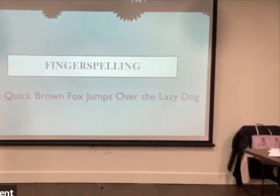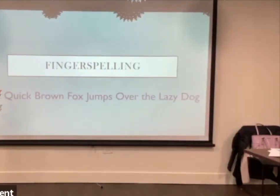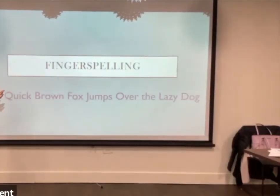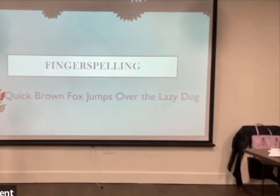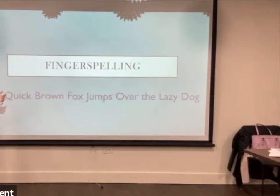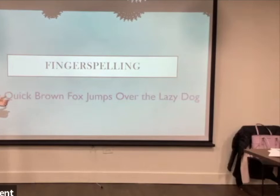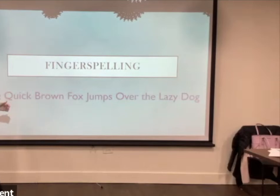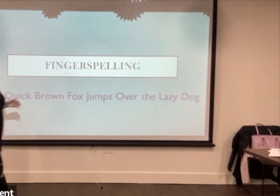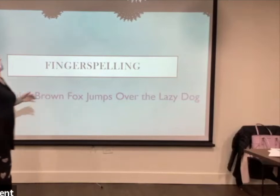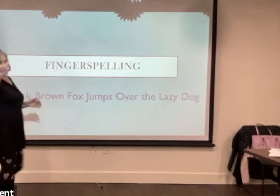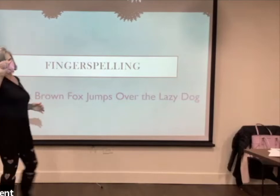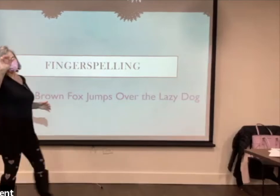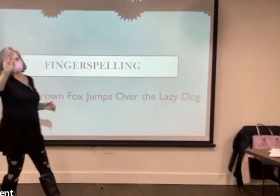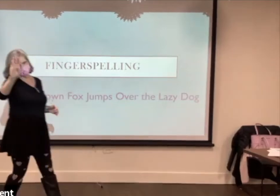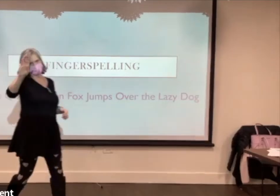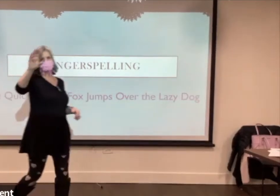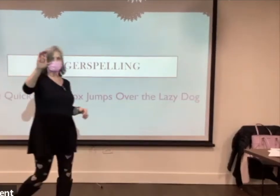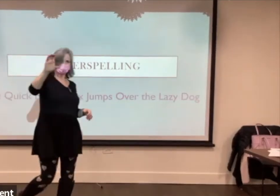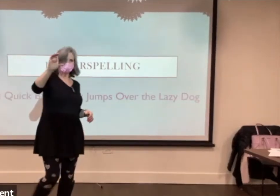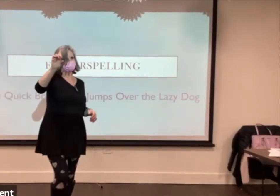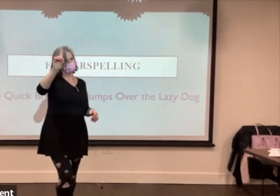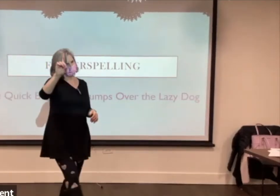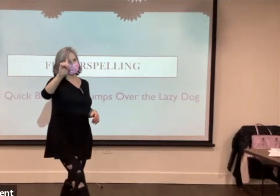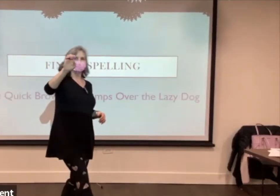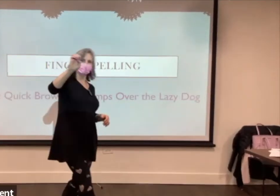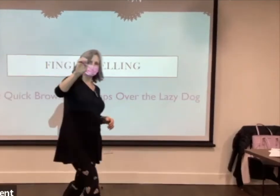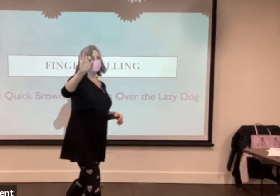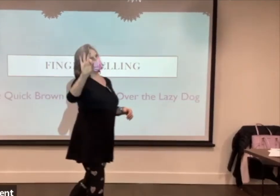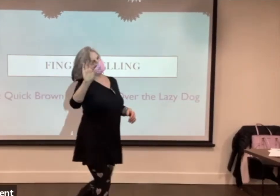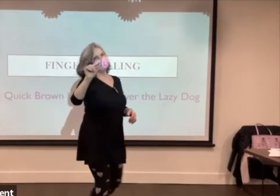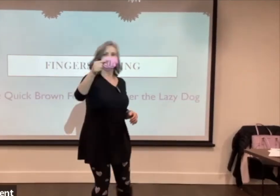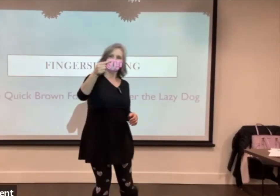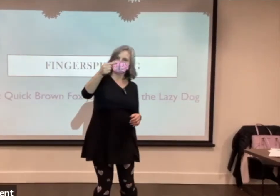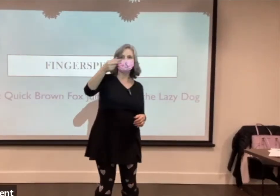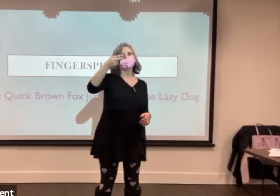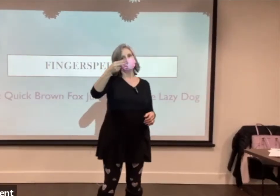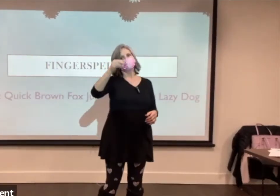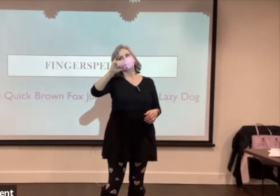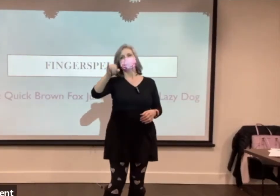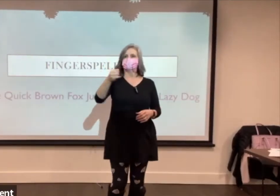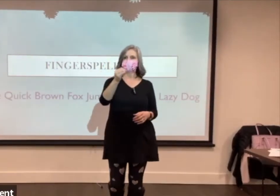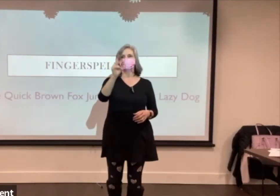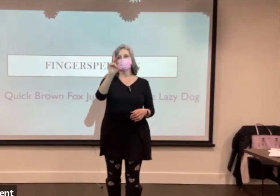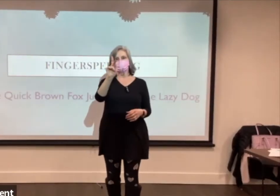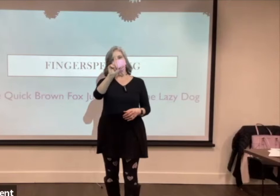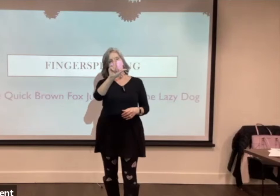ABCs, then you memorize it. A, B, C, F, G, H, J, K, L,